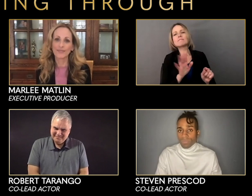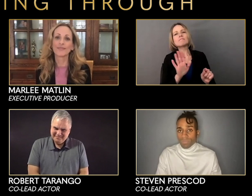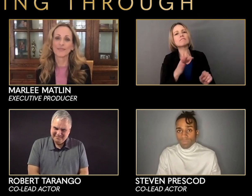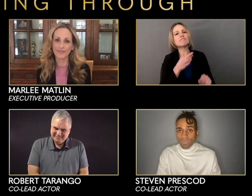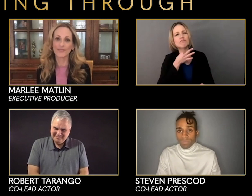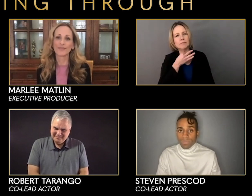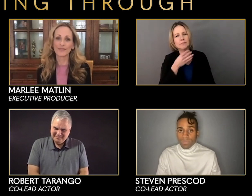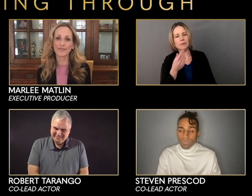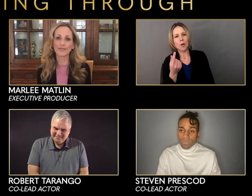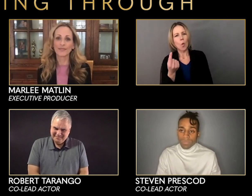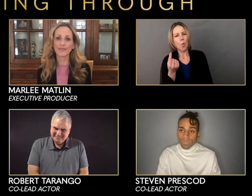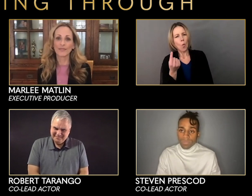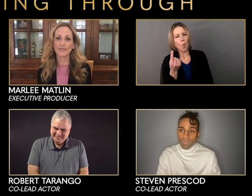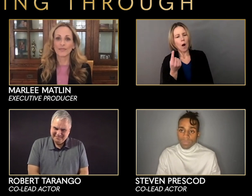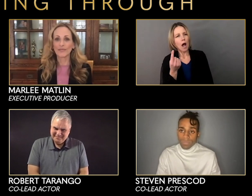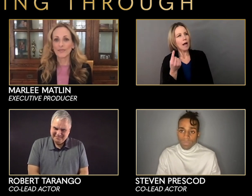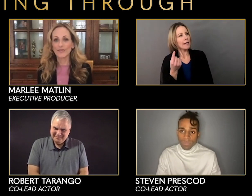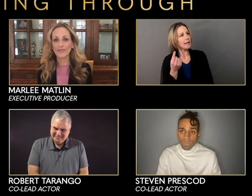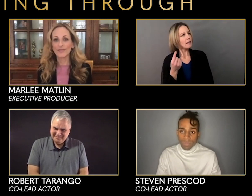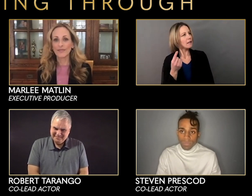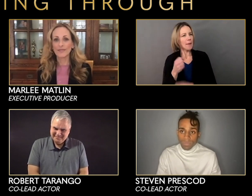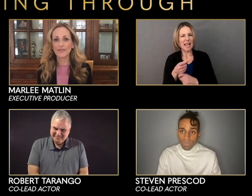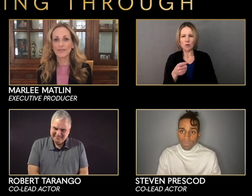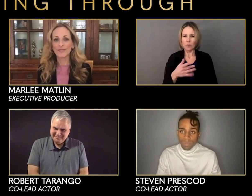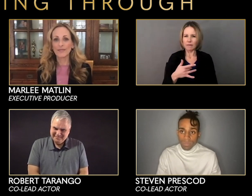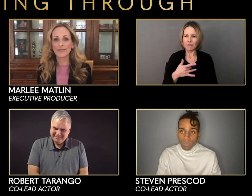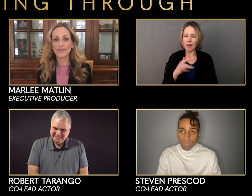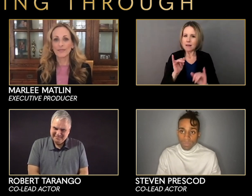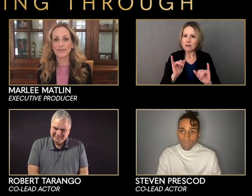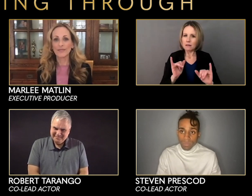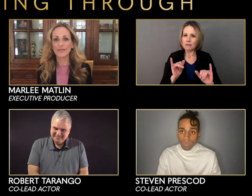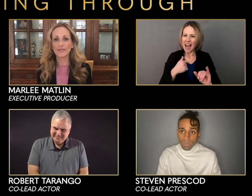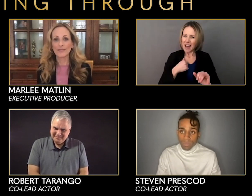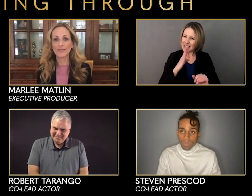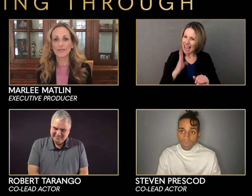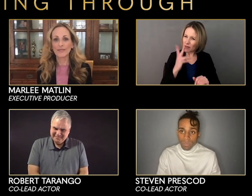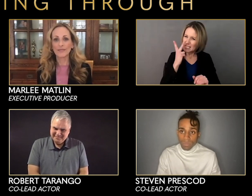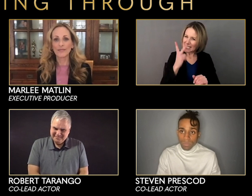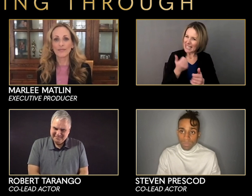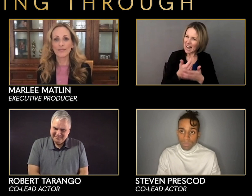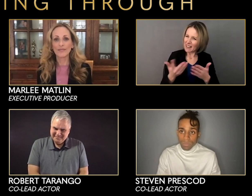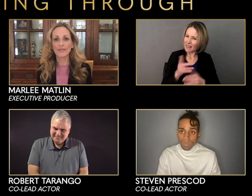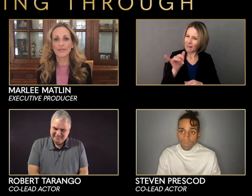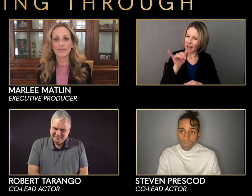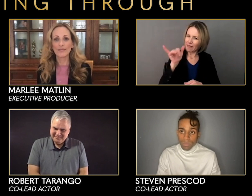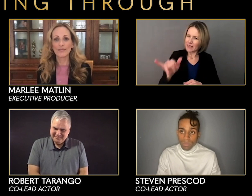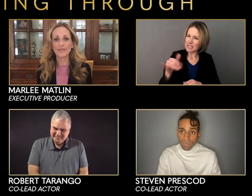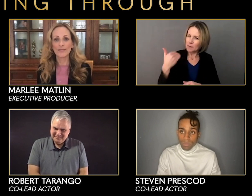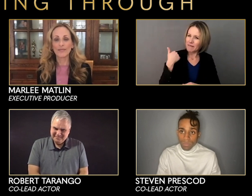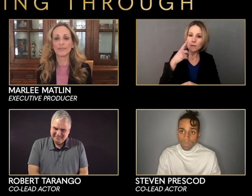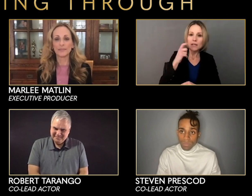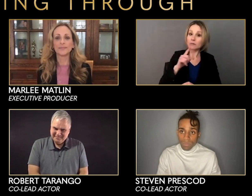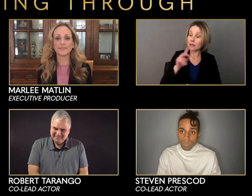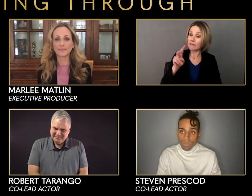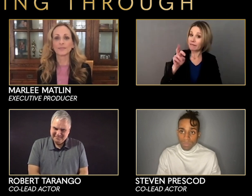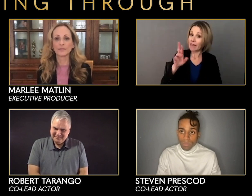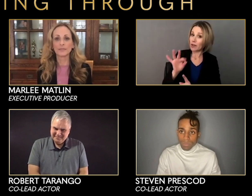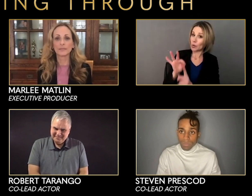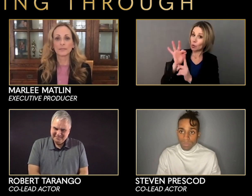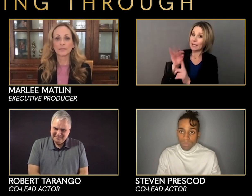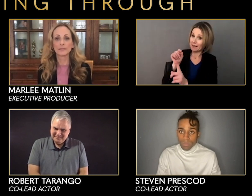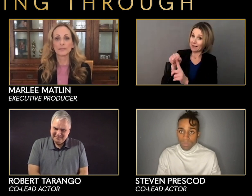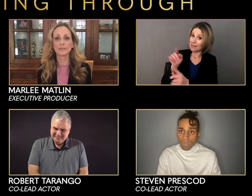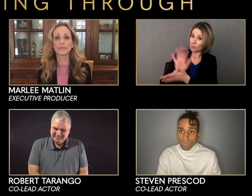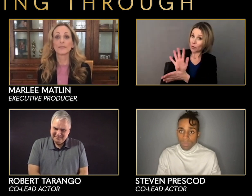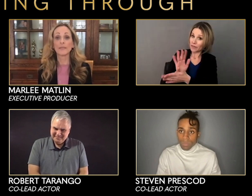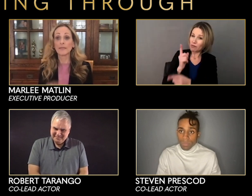that made you say I've never seen anything like this before? Because it's very unique, this movie.